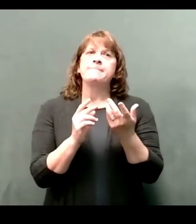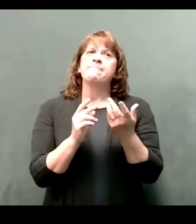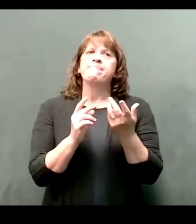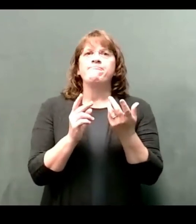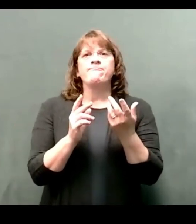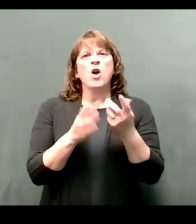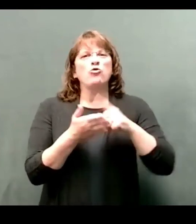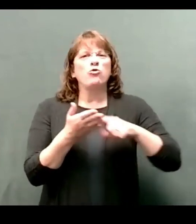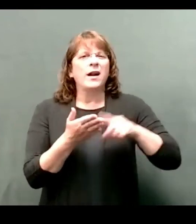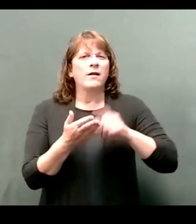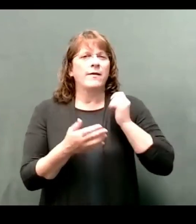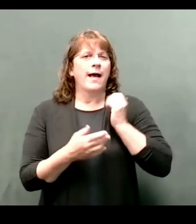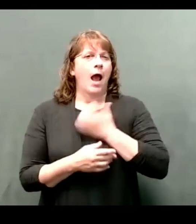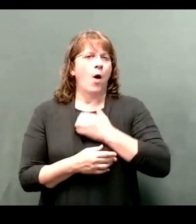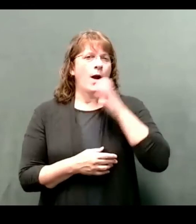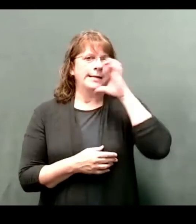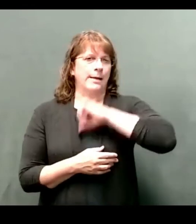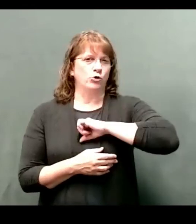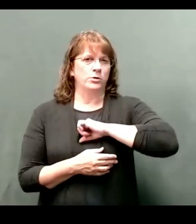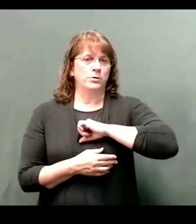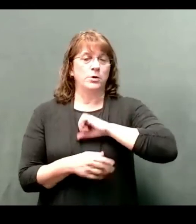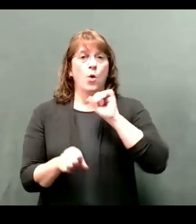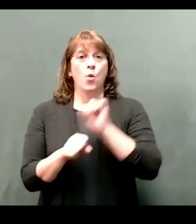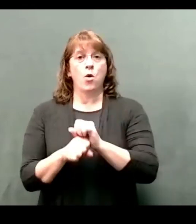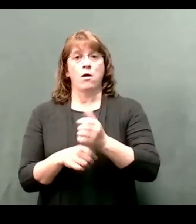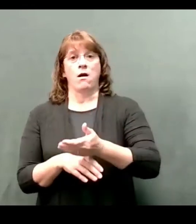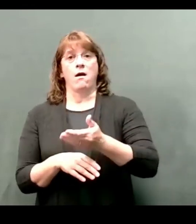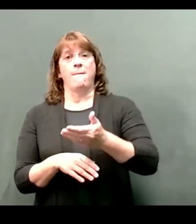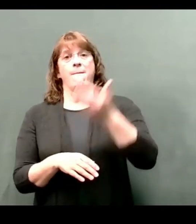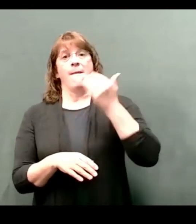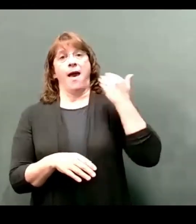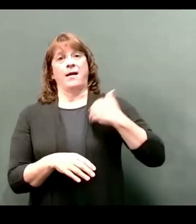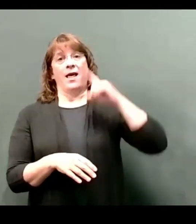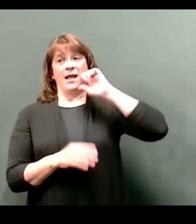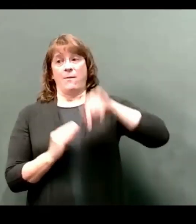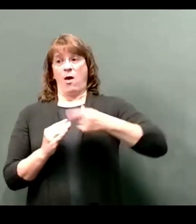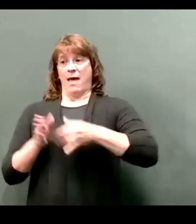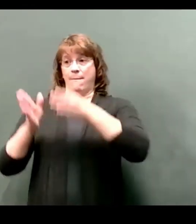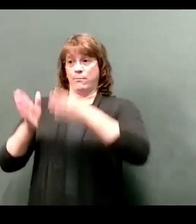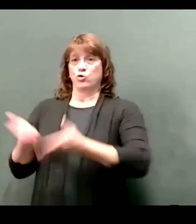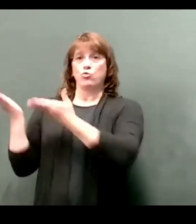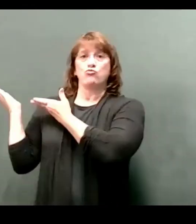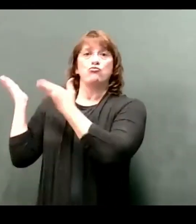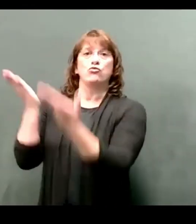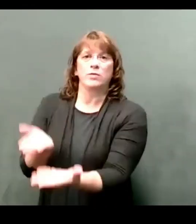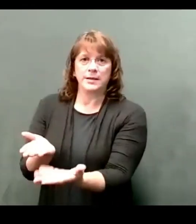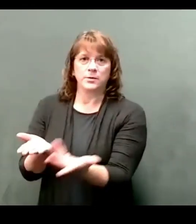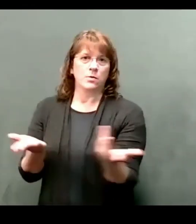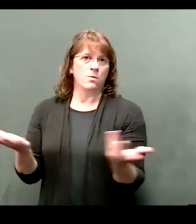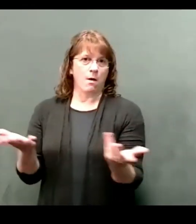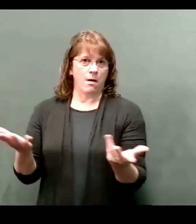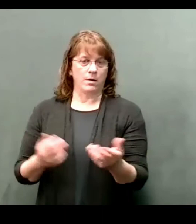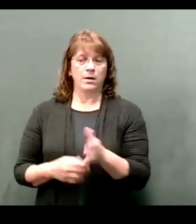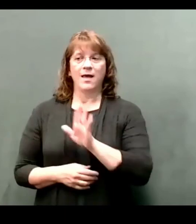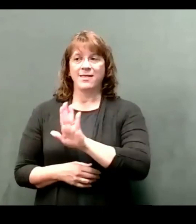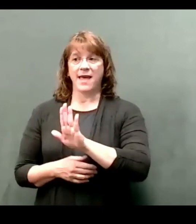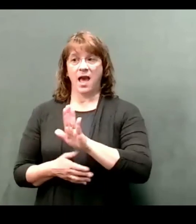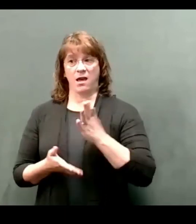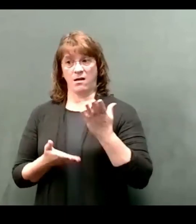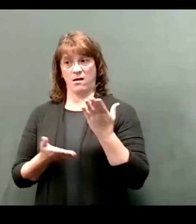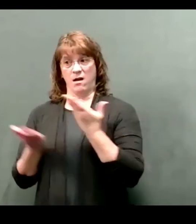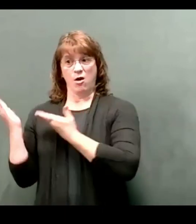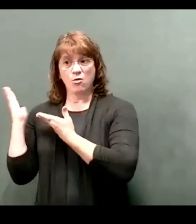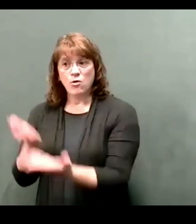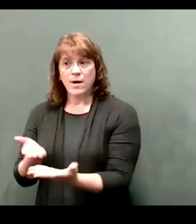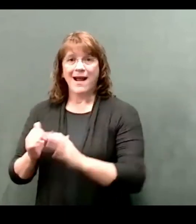our assumptions, right? And working backwards to think about what that person brought to the table with them. What are they carrying with them in